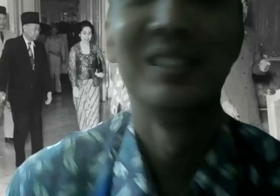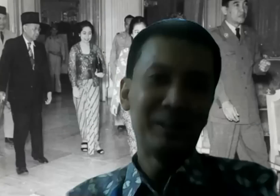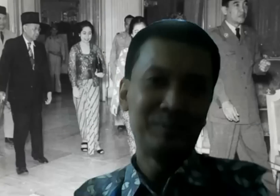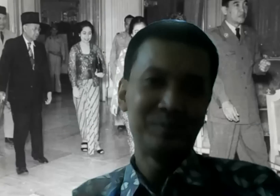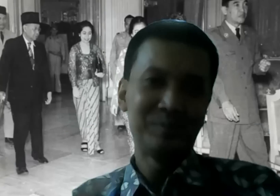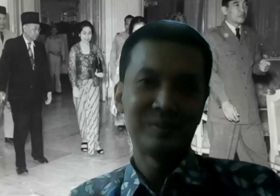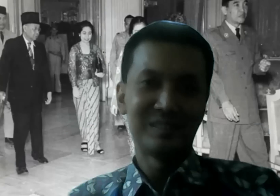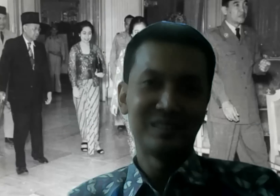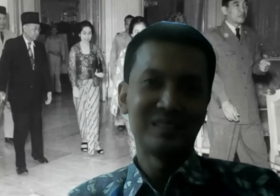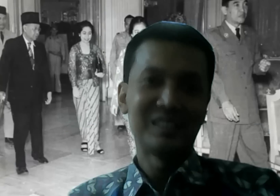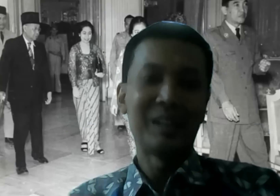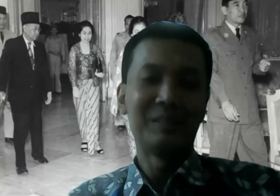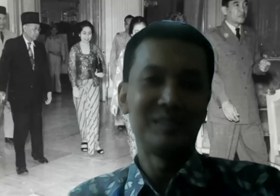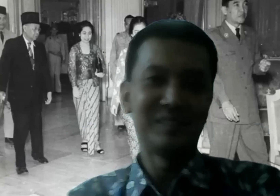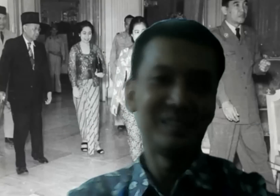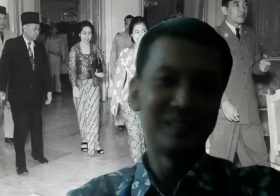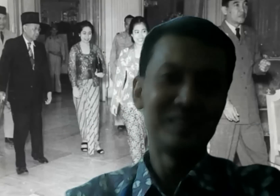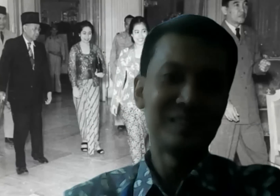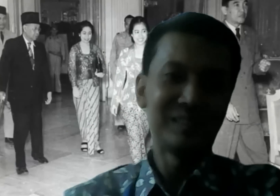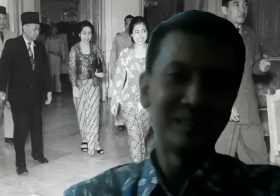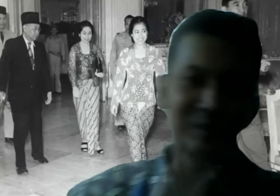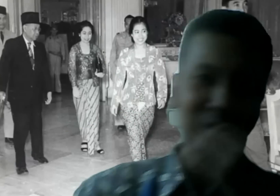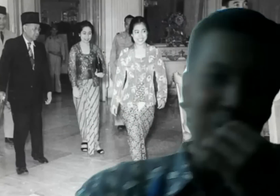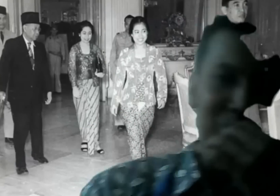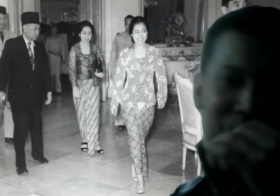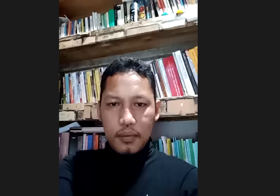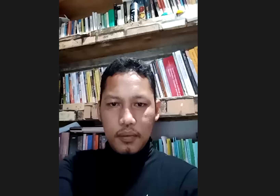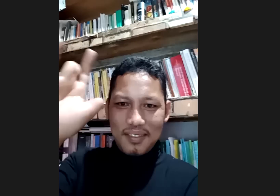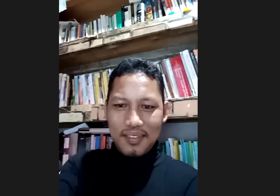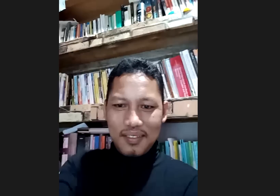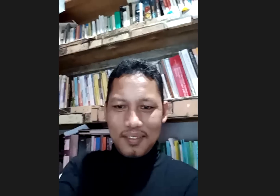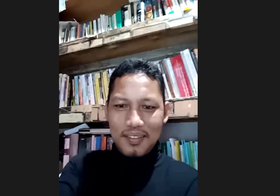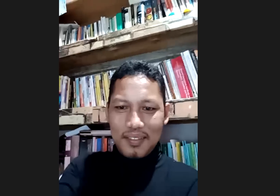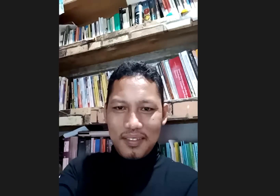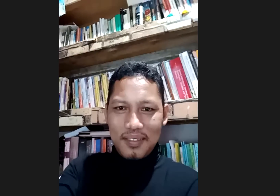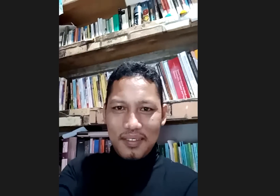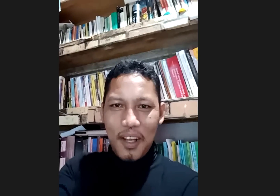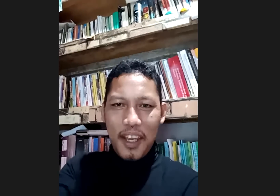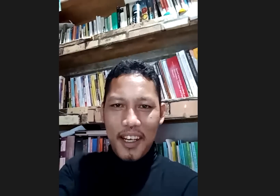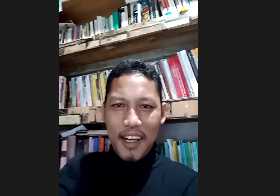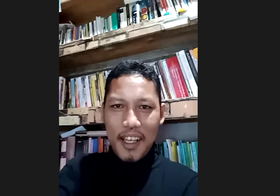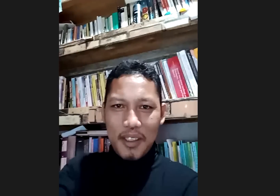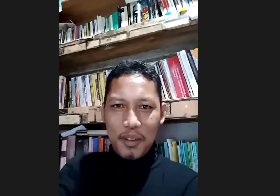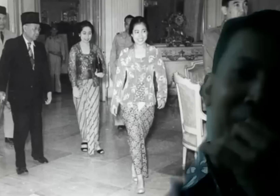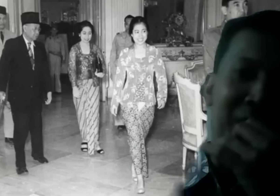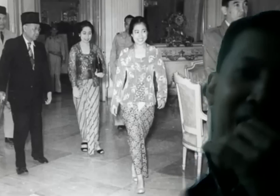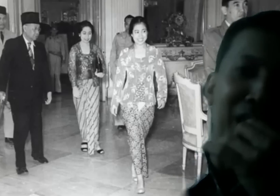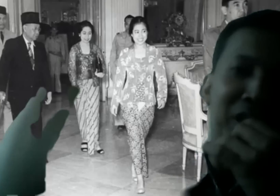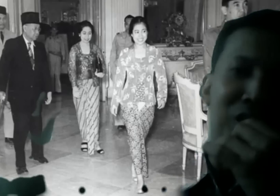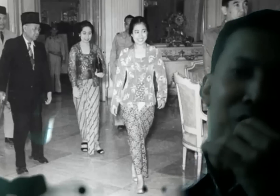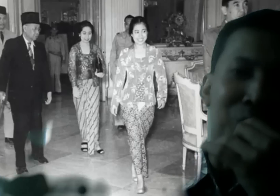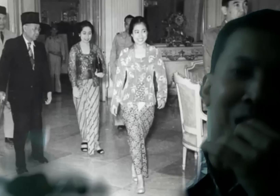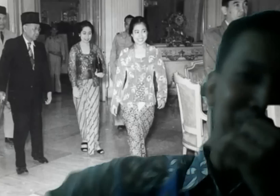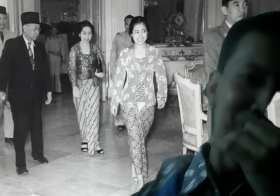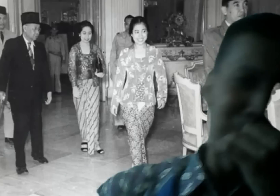Bye-bye. Thanks a lot, everybody. Thank you. Nice to meet you again. Okay, nice. Hey,